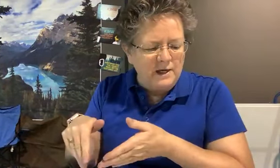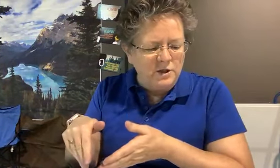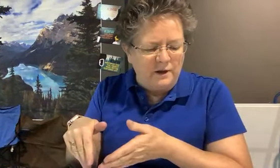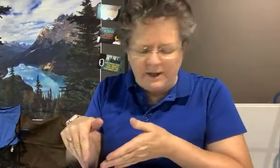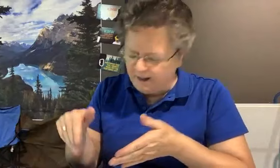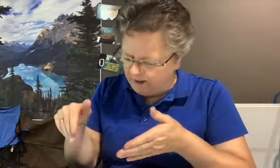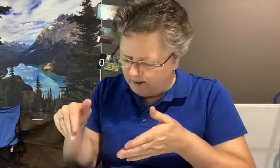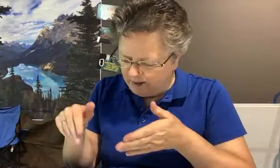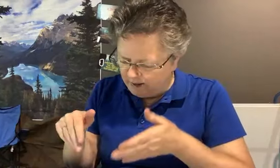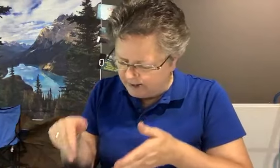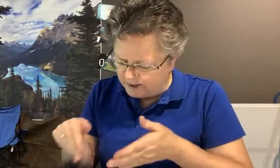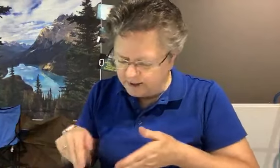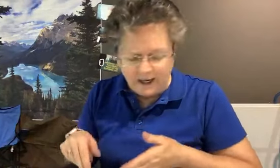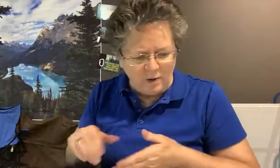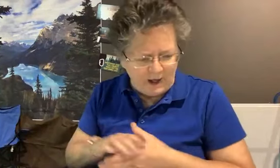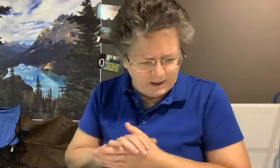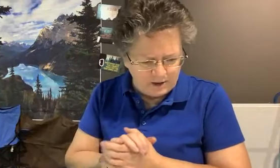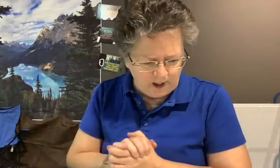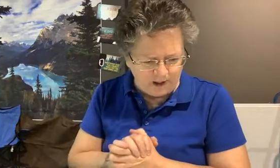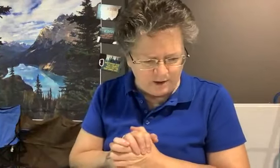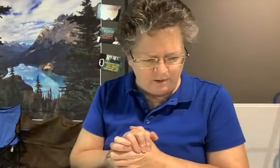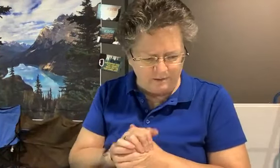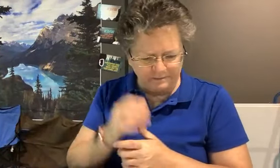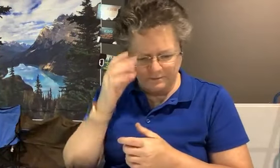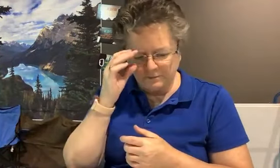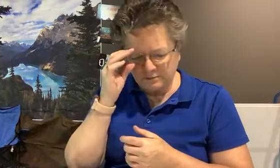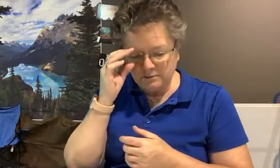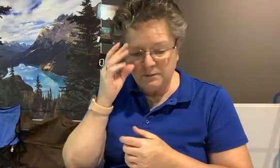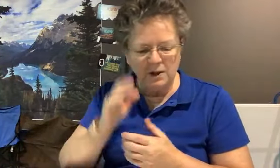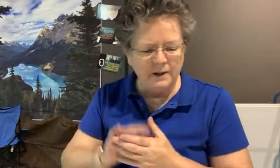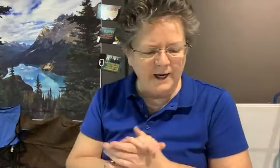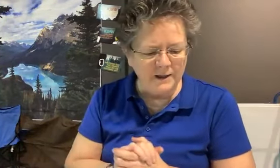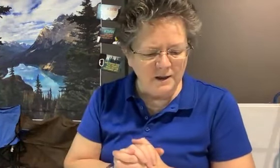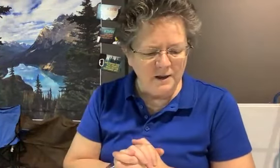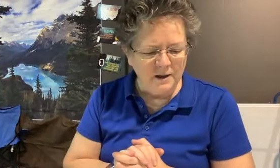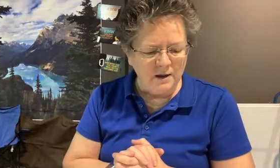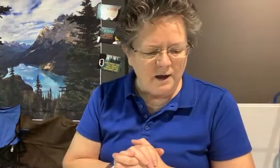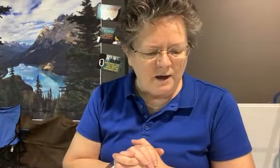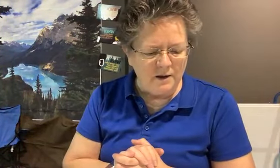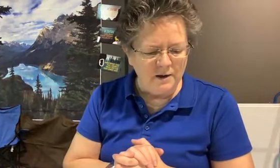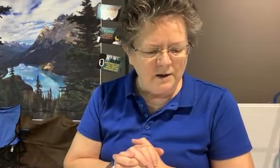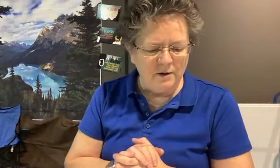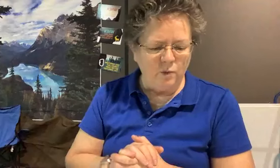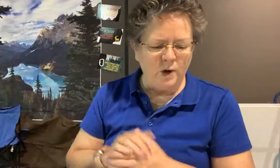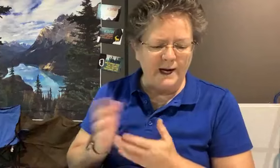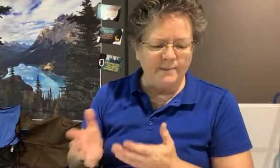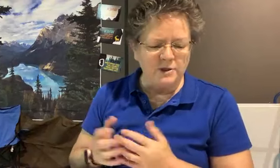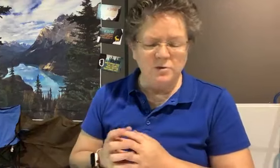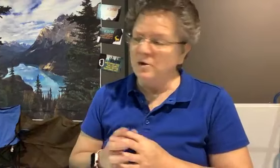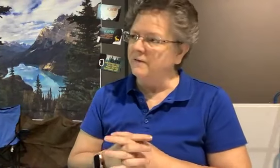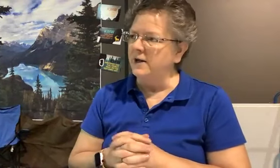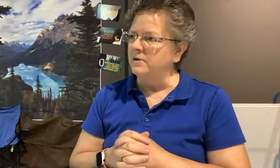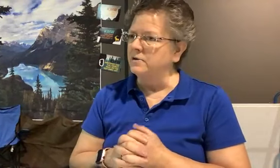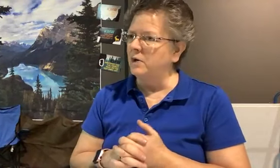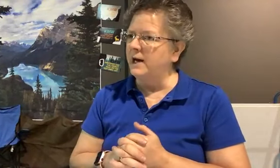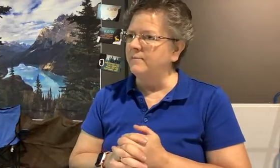generation that Zechariah is talking to that what happened to their fathers, what happened